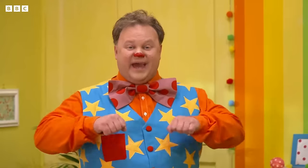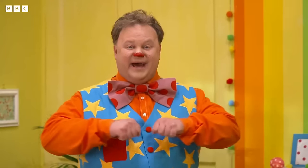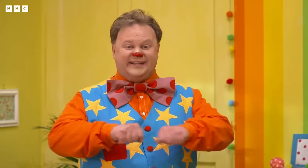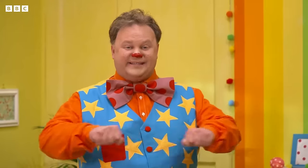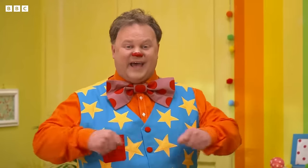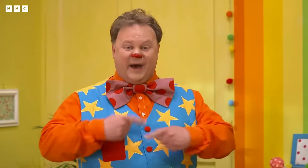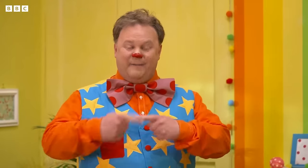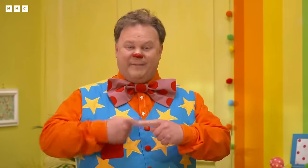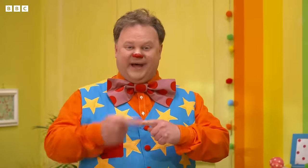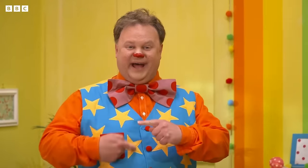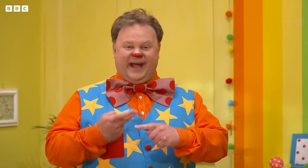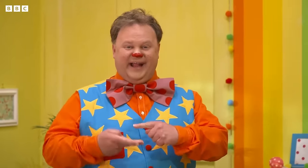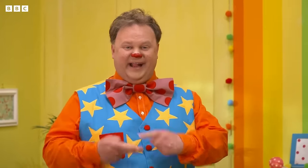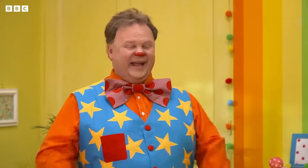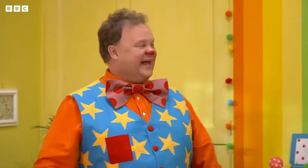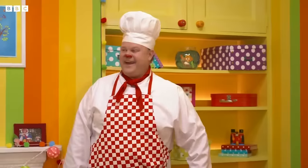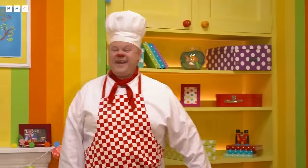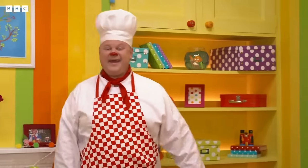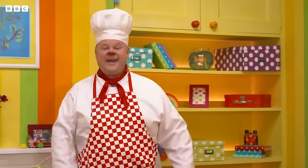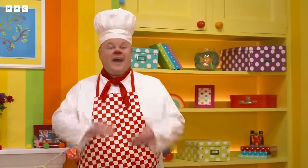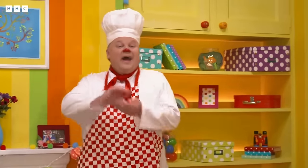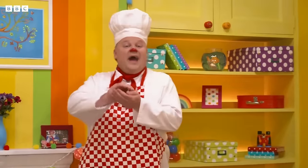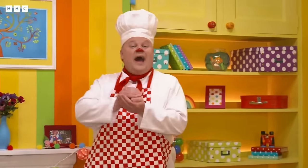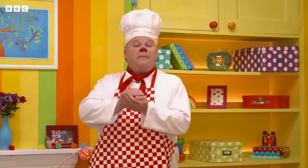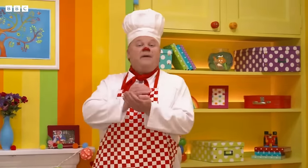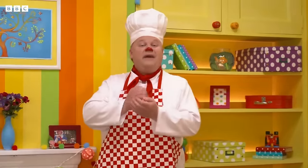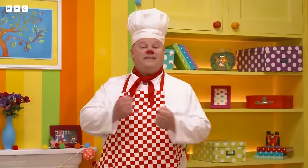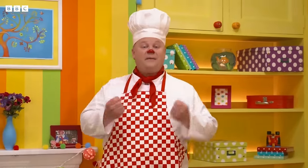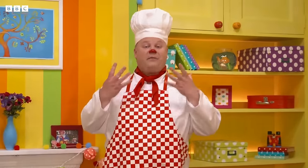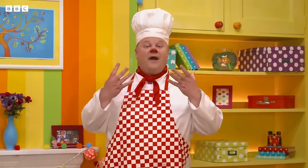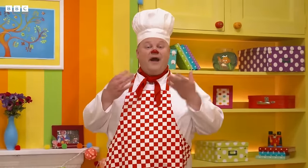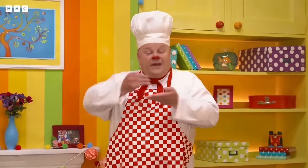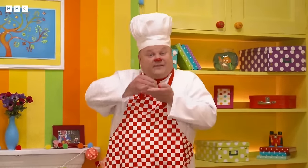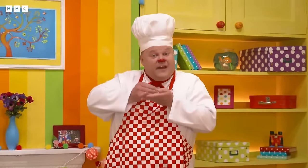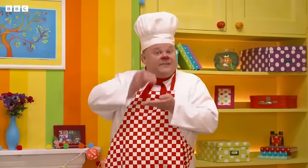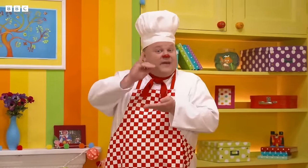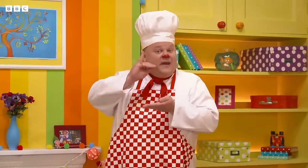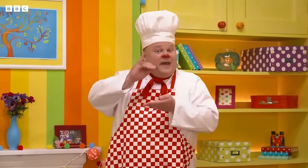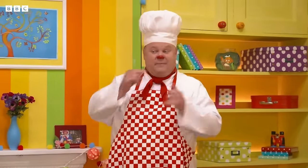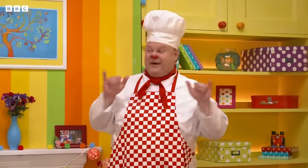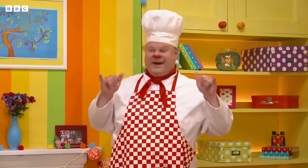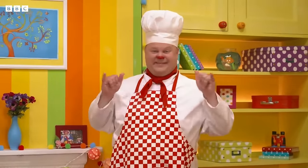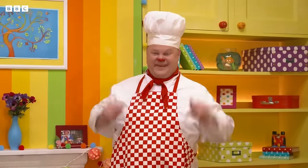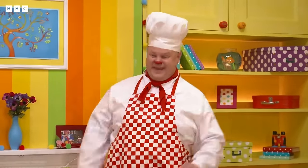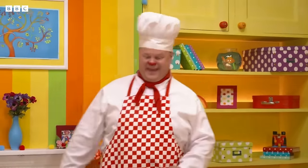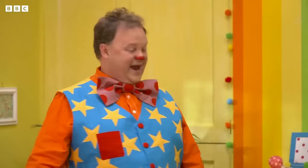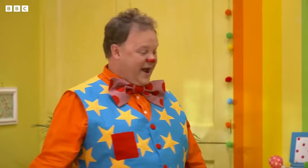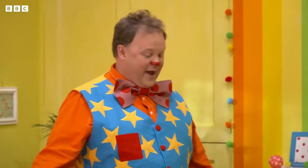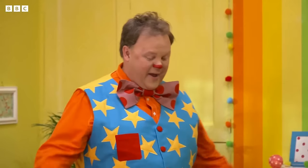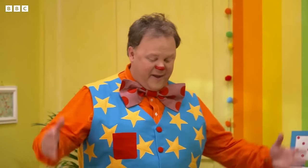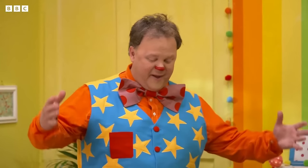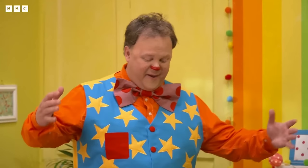Baker Tumble! Hey, happy surprise tea party!